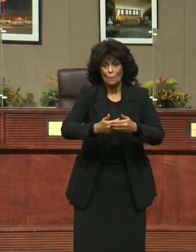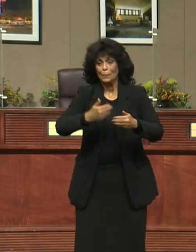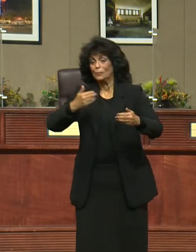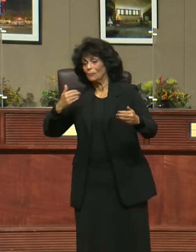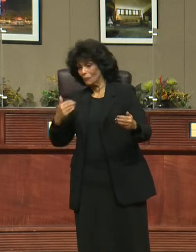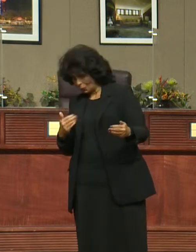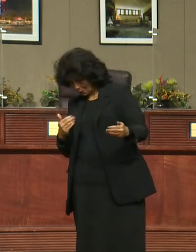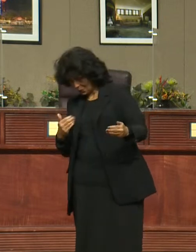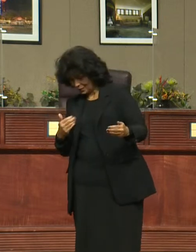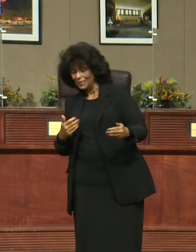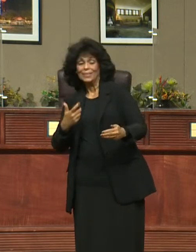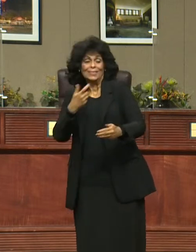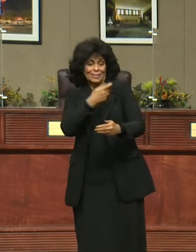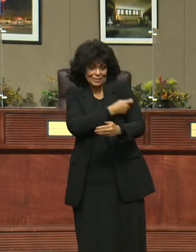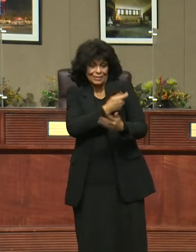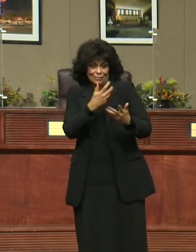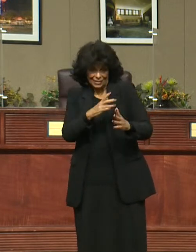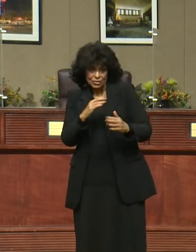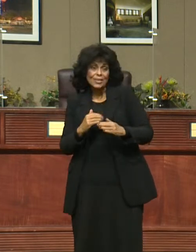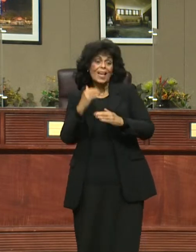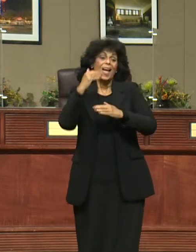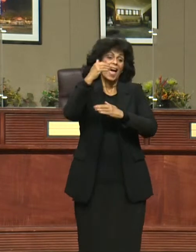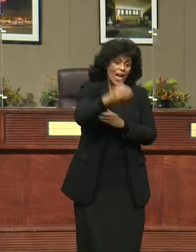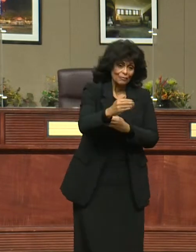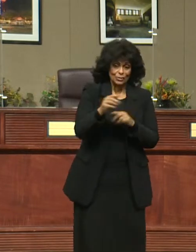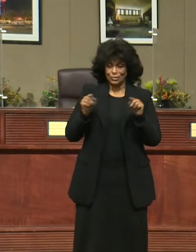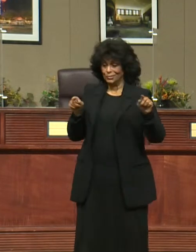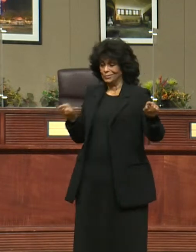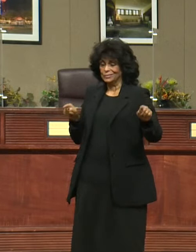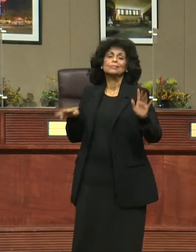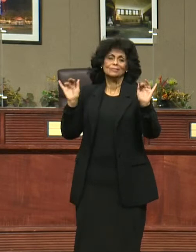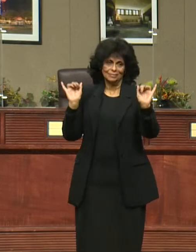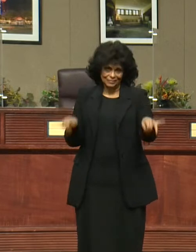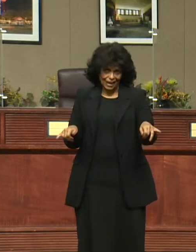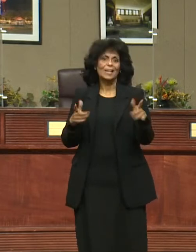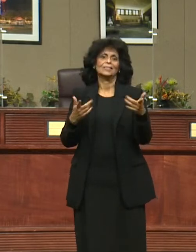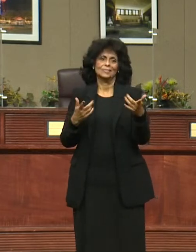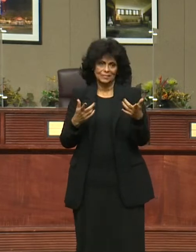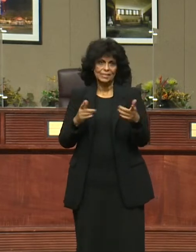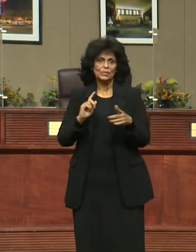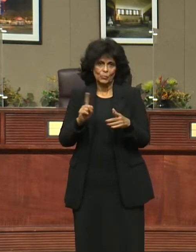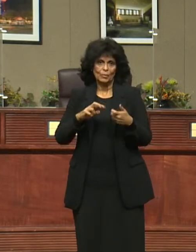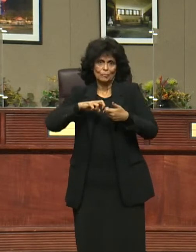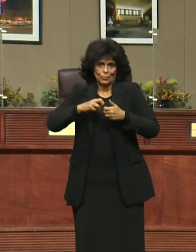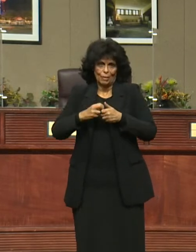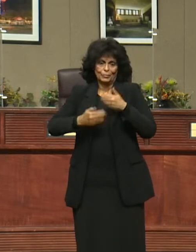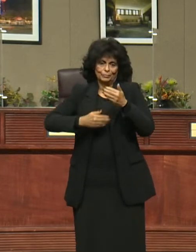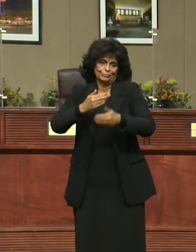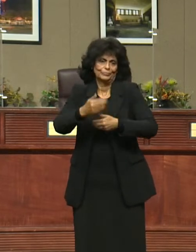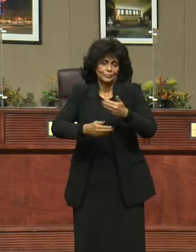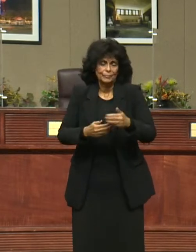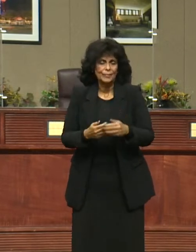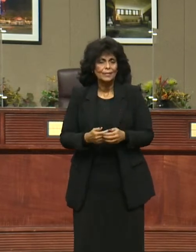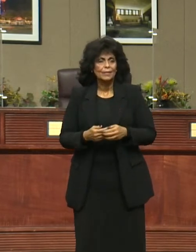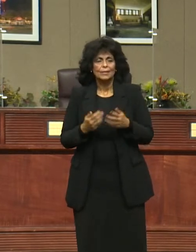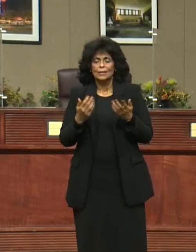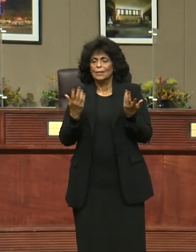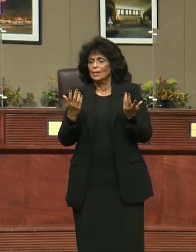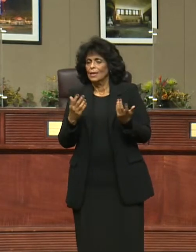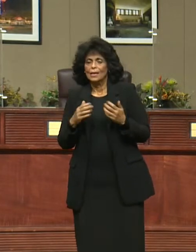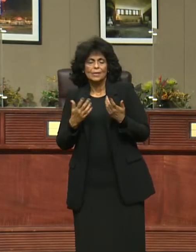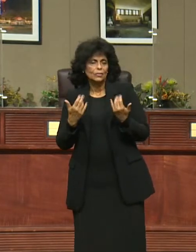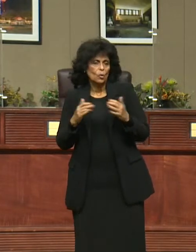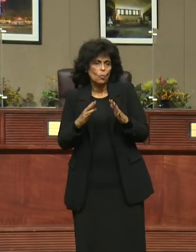process flow and be conducive. So from not having the seniors in line and how you registered and how you